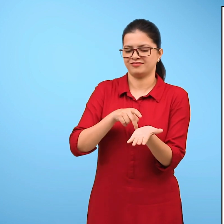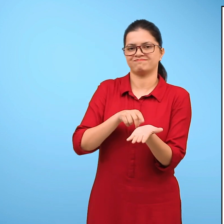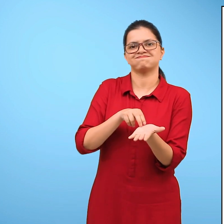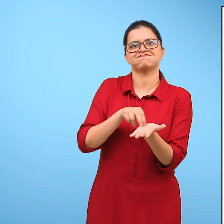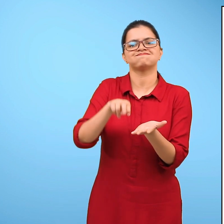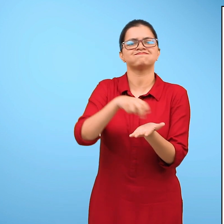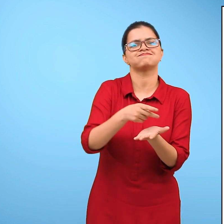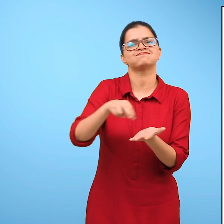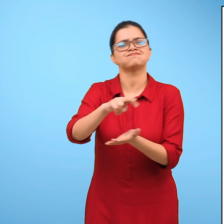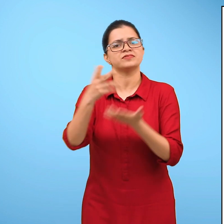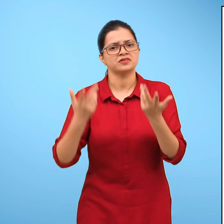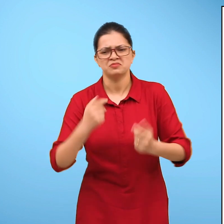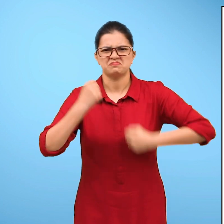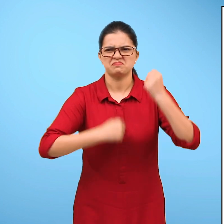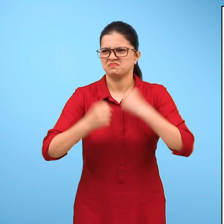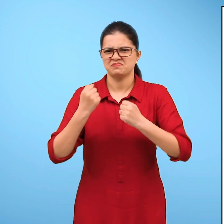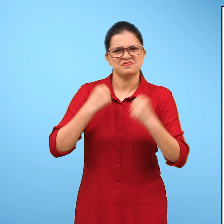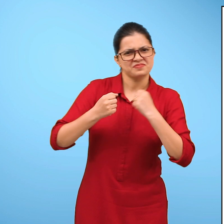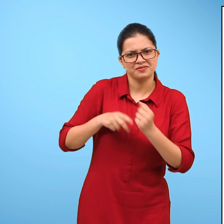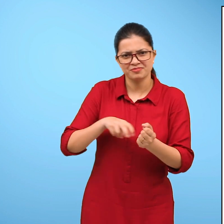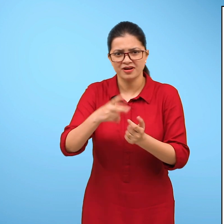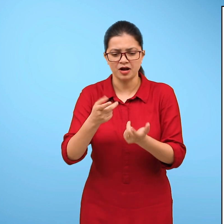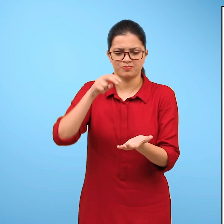You walk, run, skip,